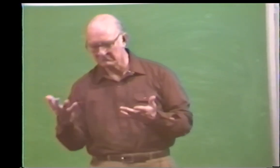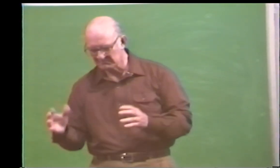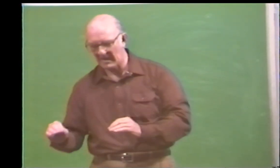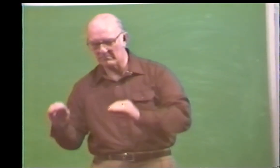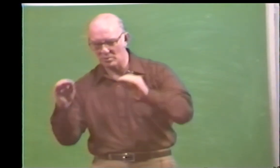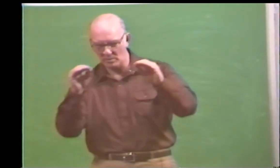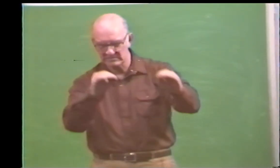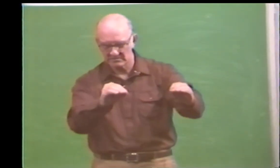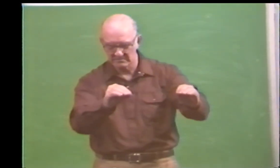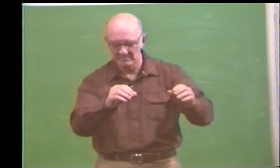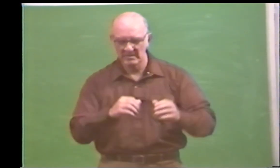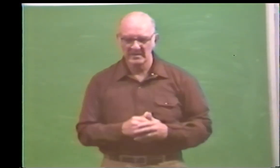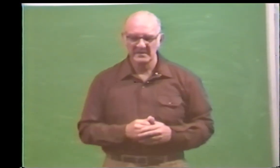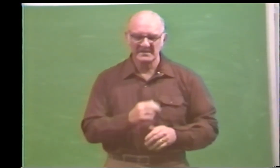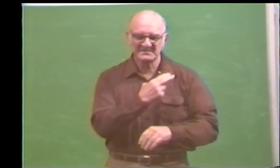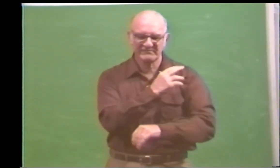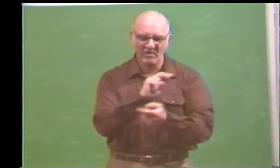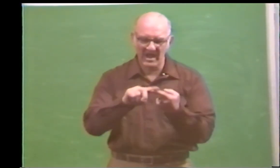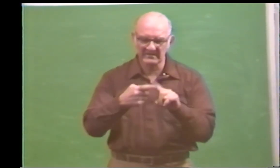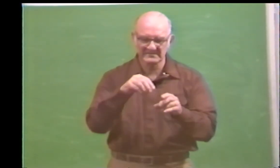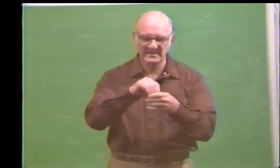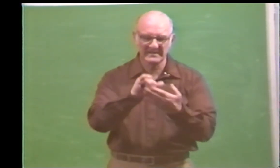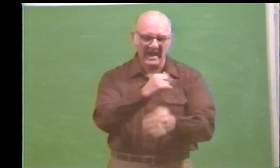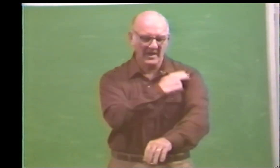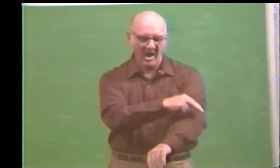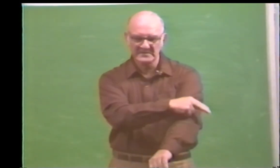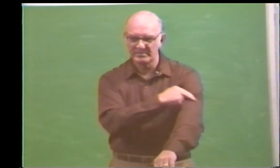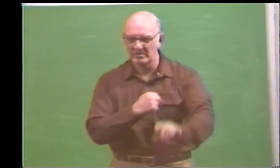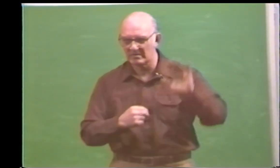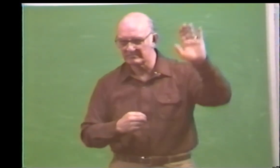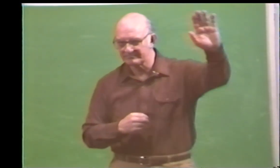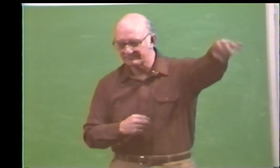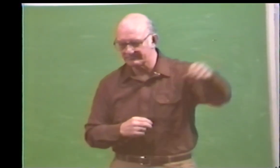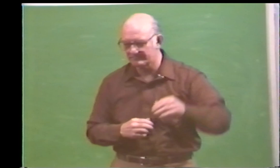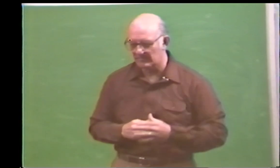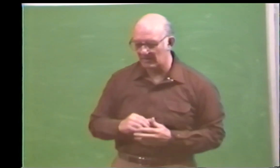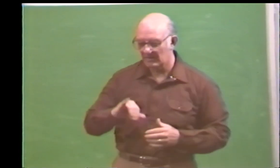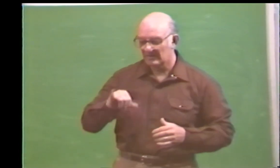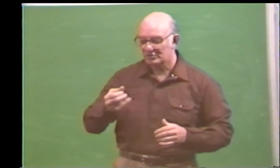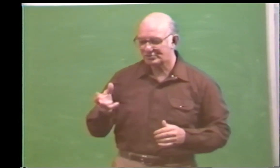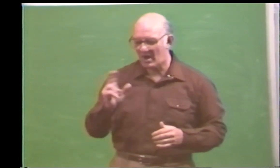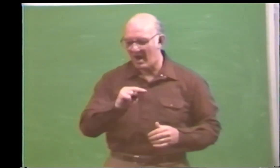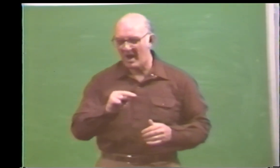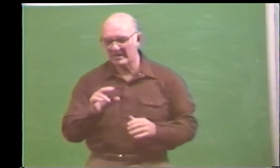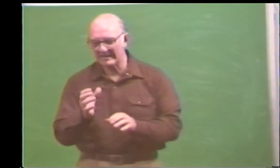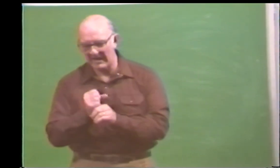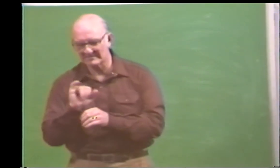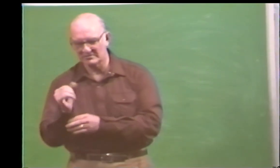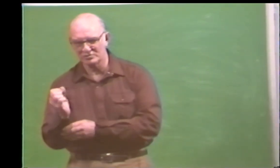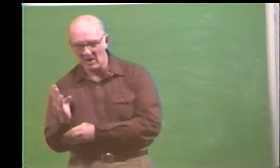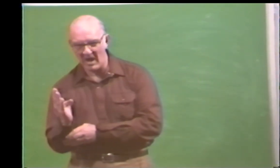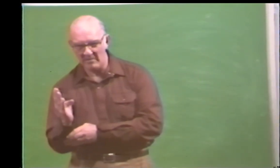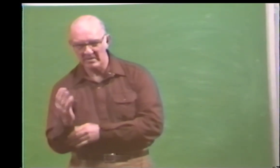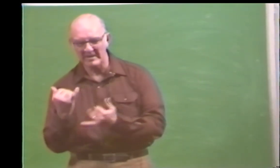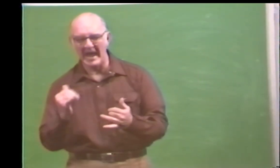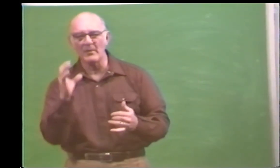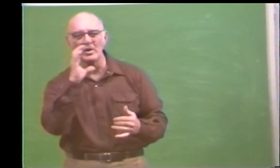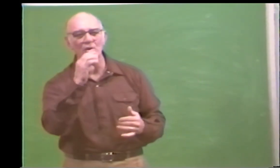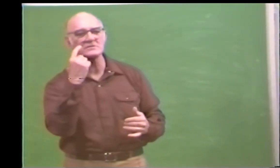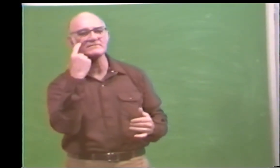He moves. His friend is in that hospital. Son gets a job. Now he looks for